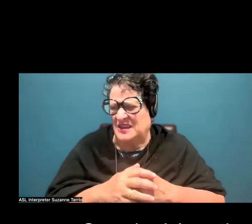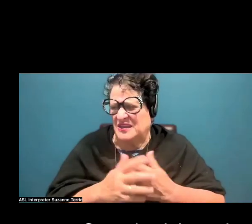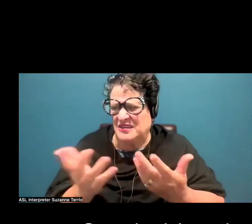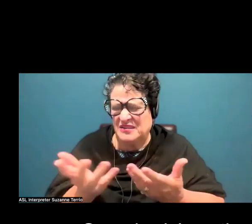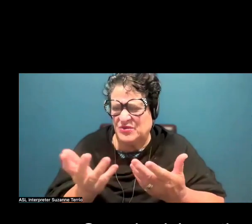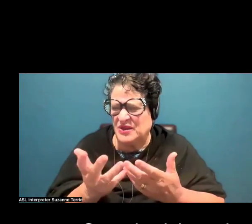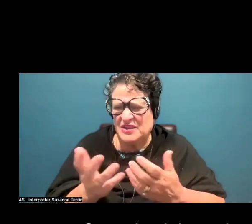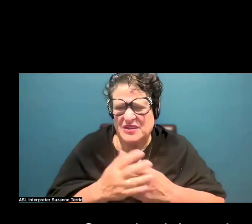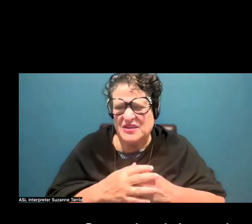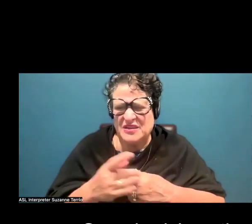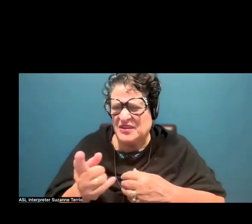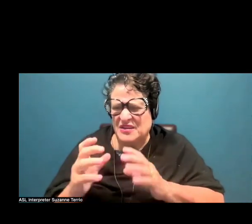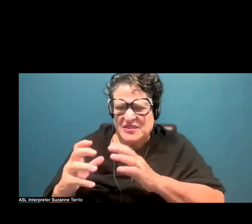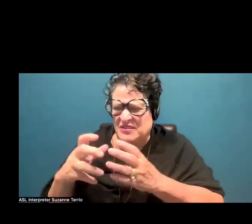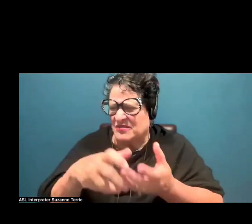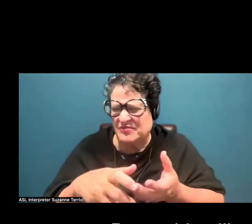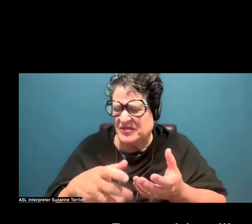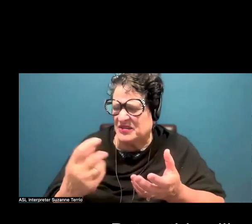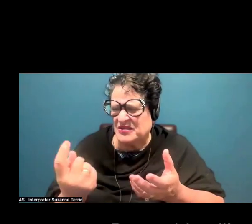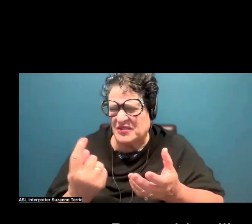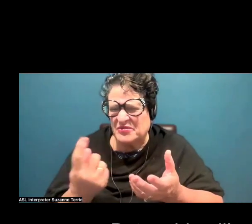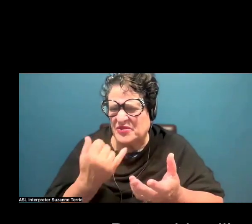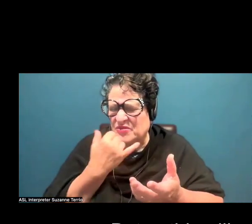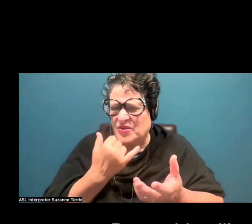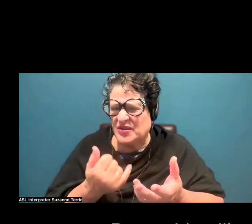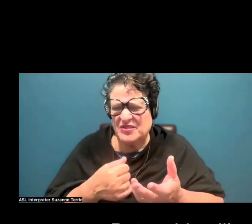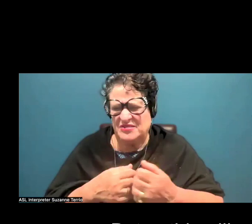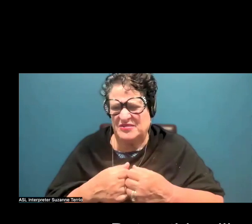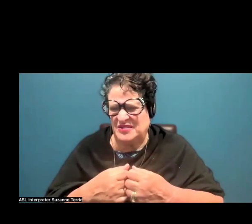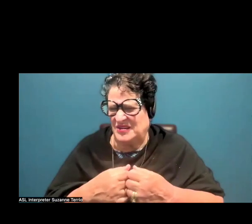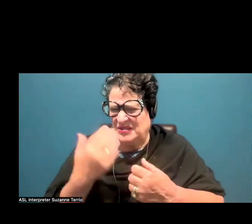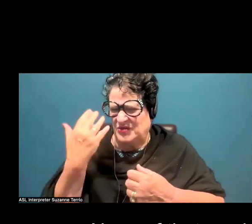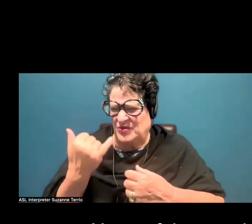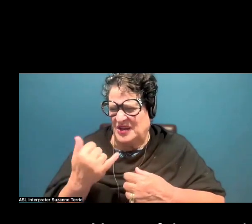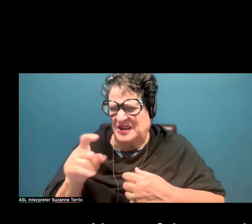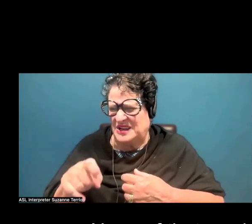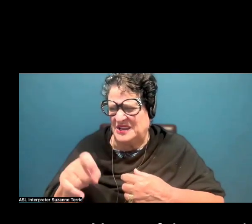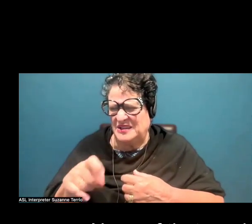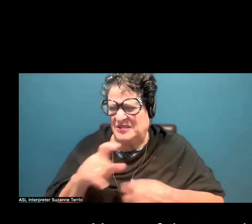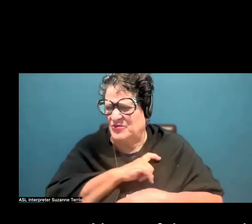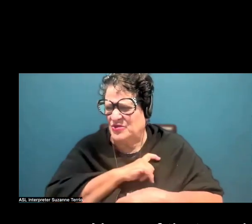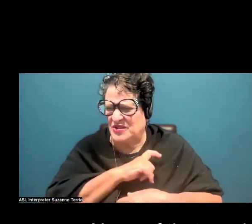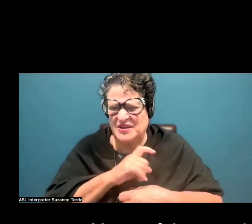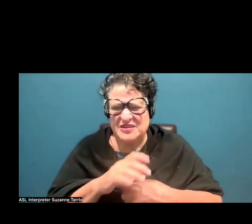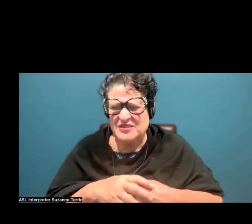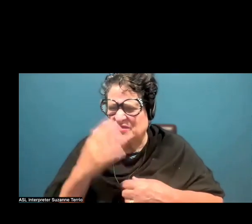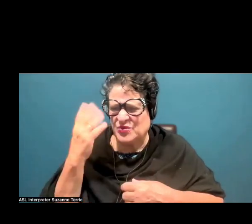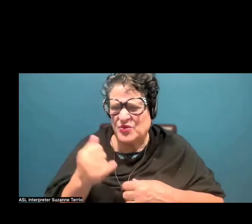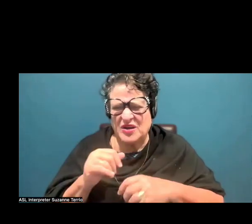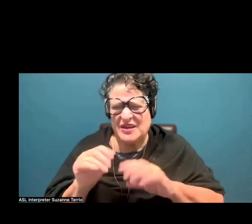or a drink cooler fallen overboard? But nothing like that would have required the police. None of that would have brought the vigil to a